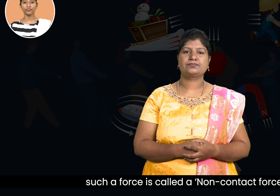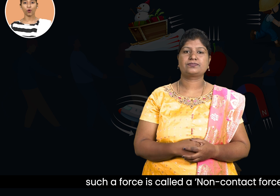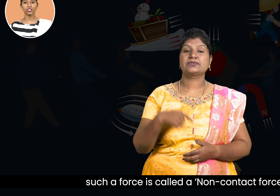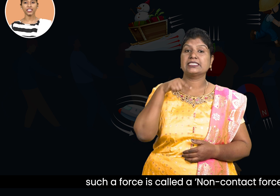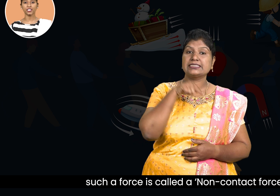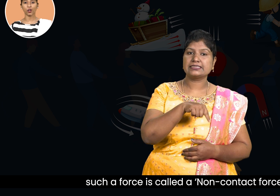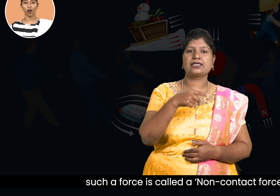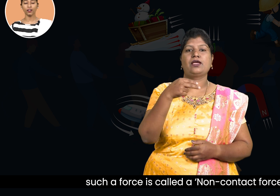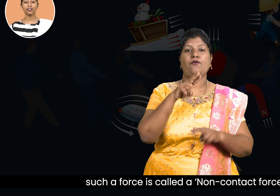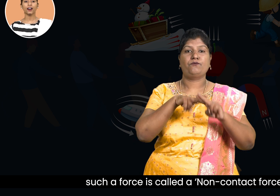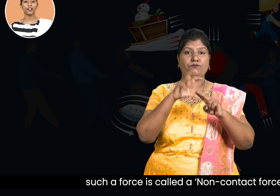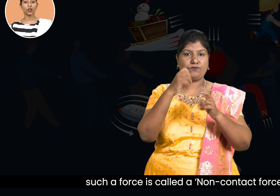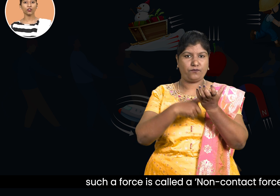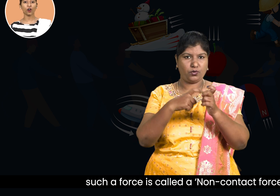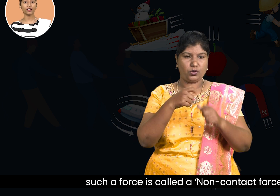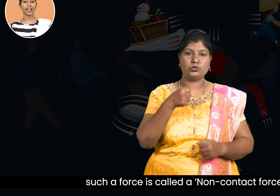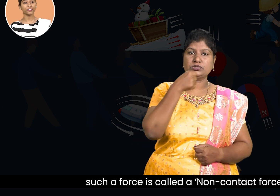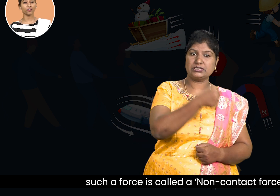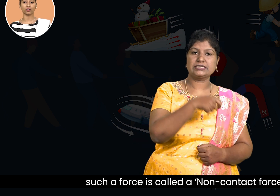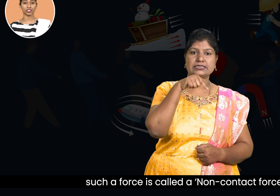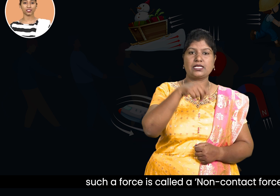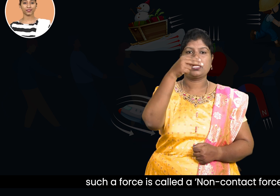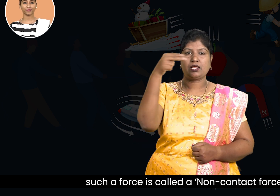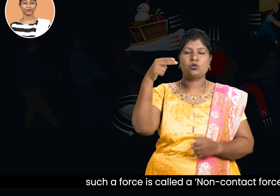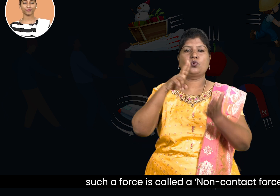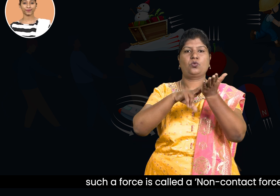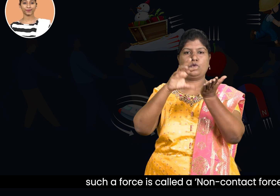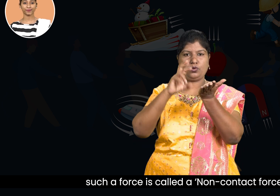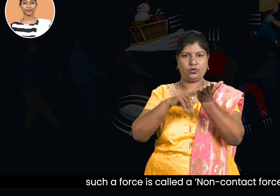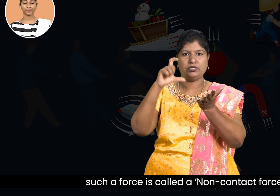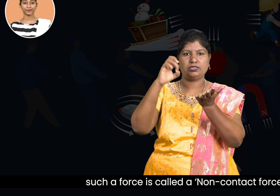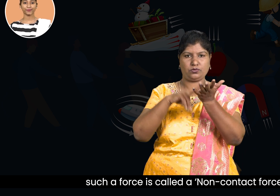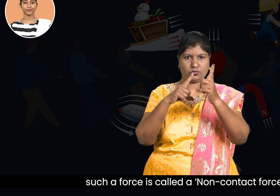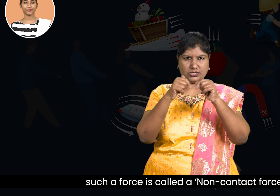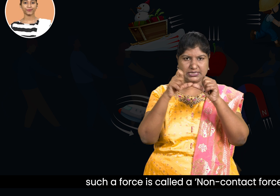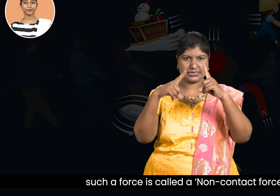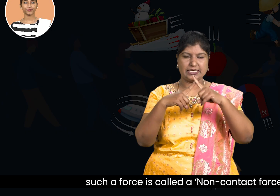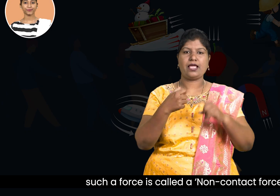Such a force is called a non-contact force.